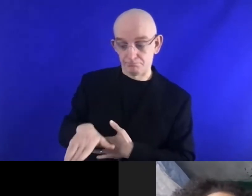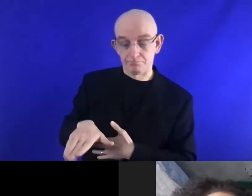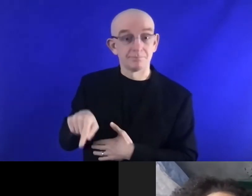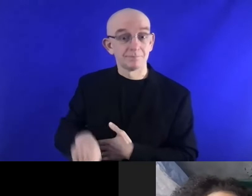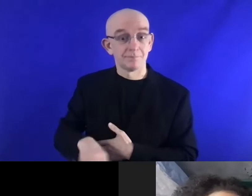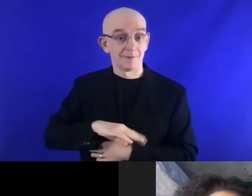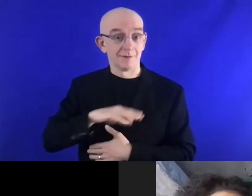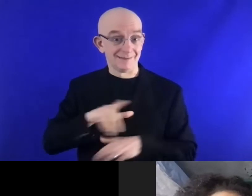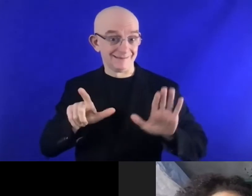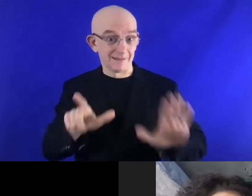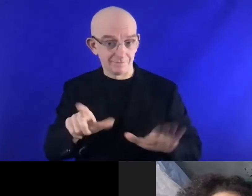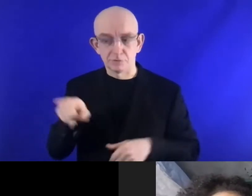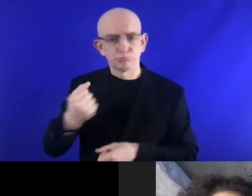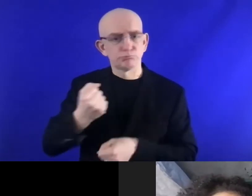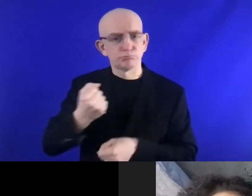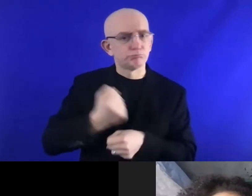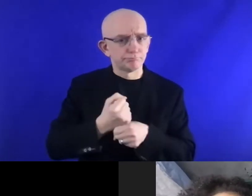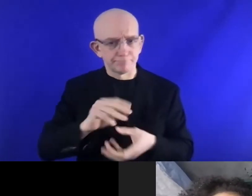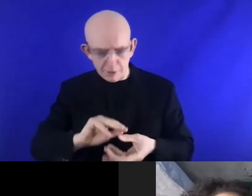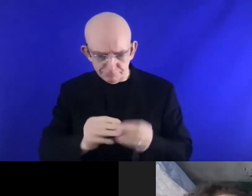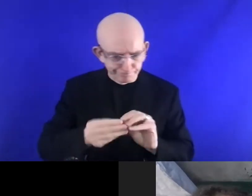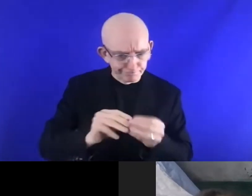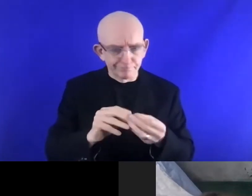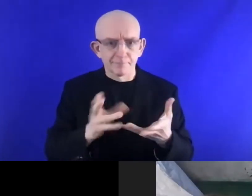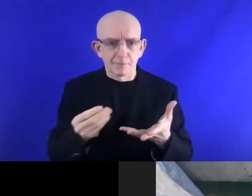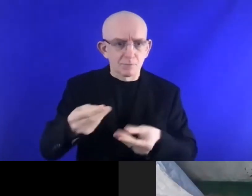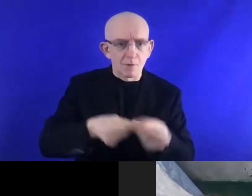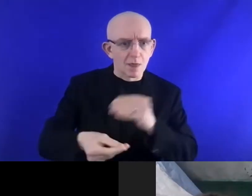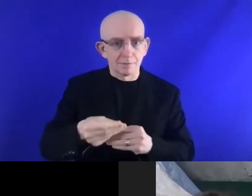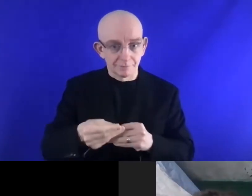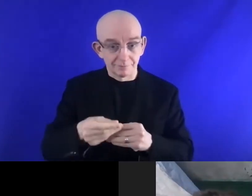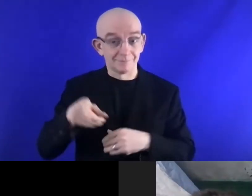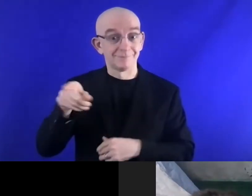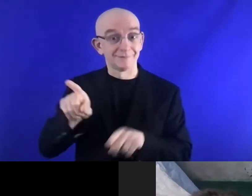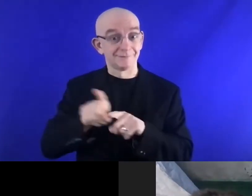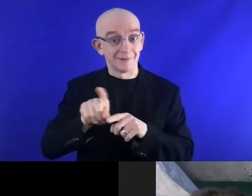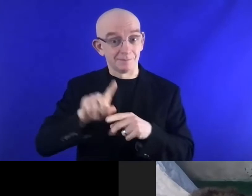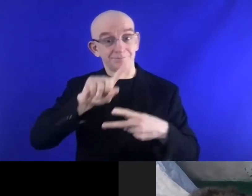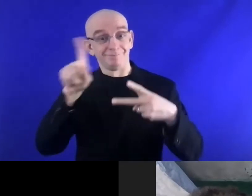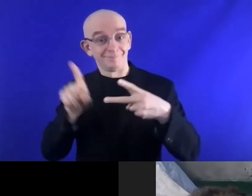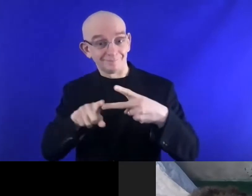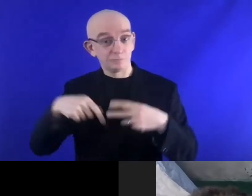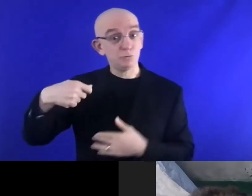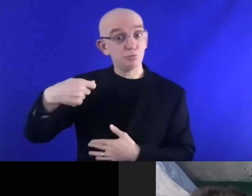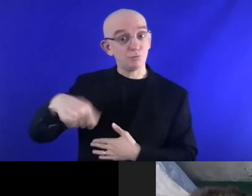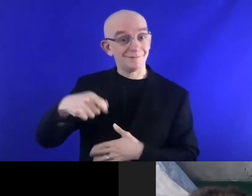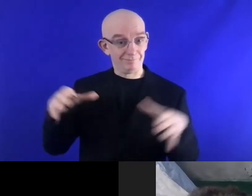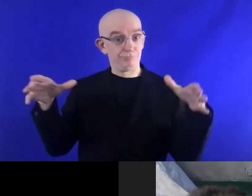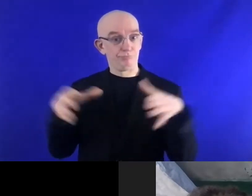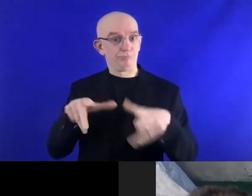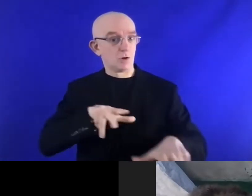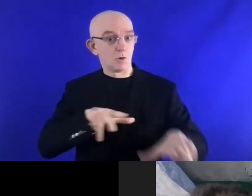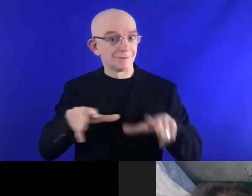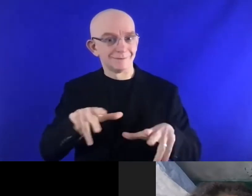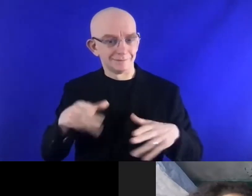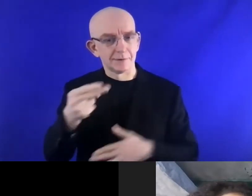community organization Mobility Taruesh. She's a committee member of Youth Indigenous Persons with Disability at the Global